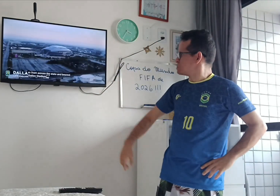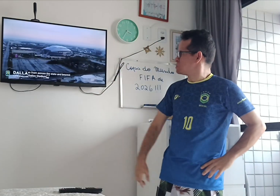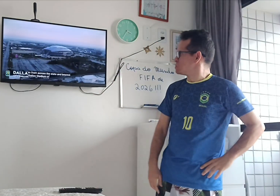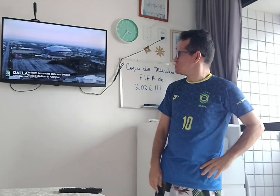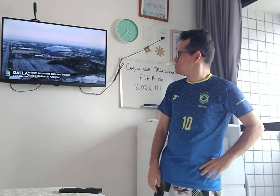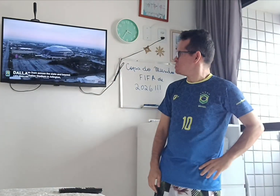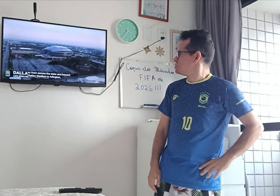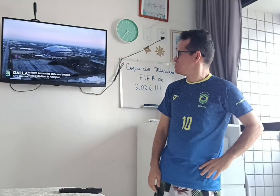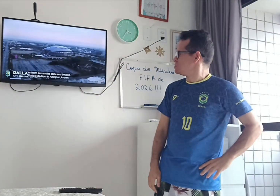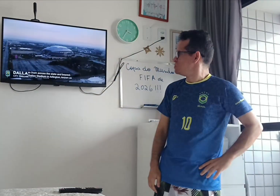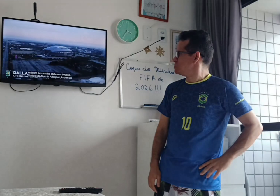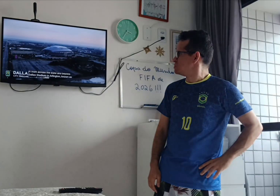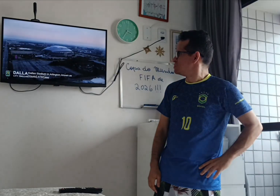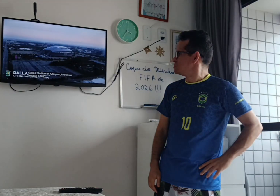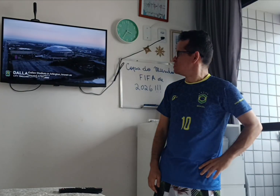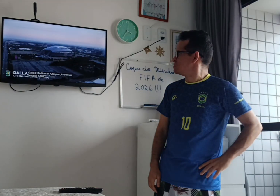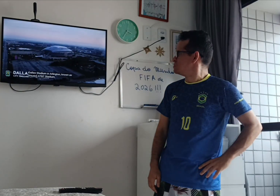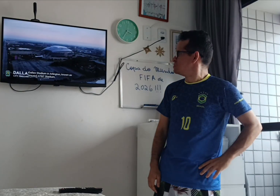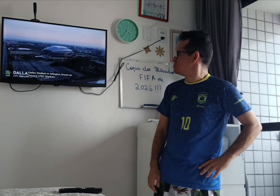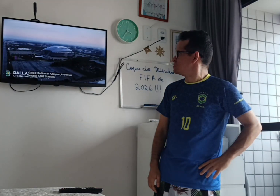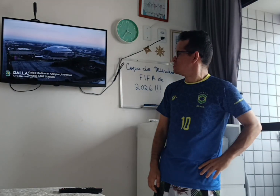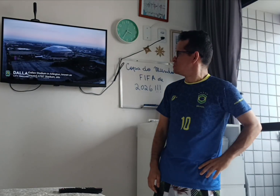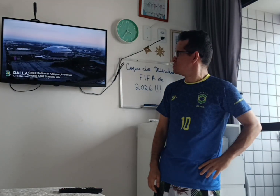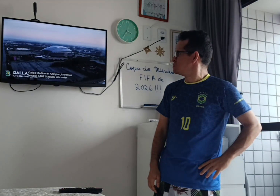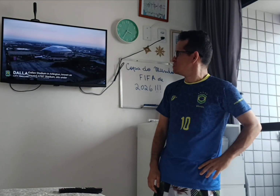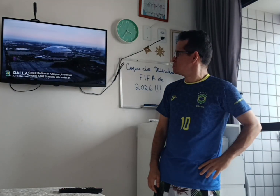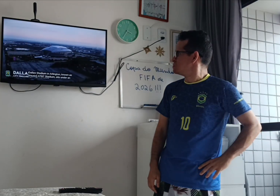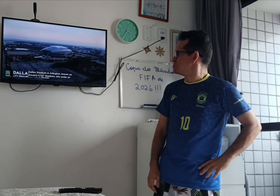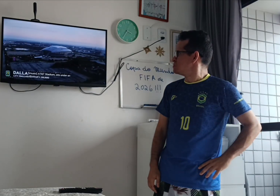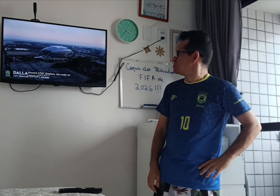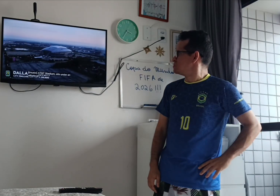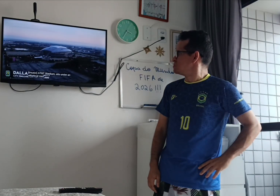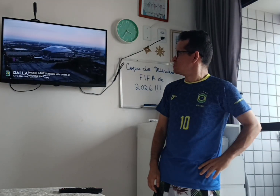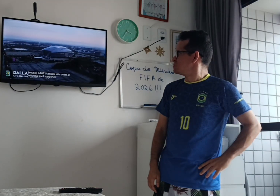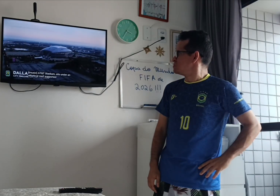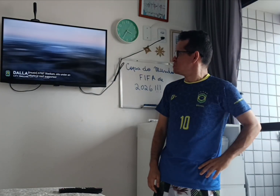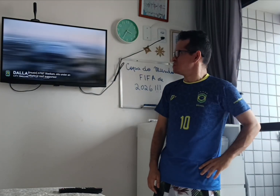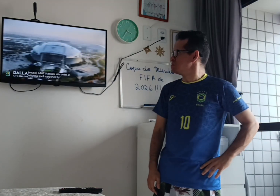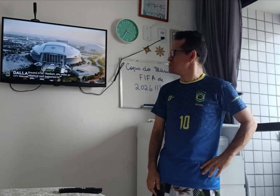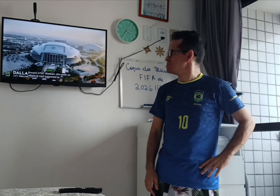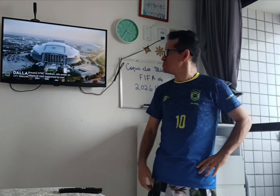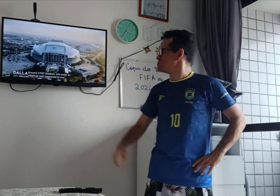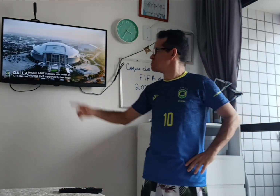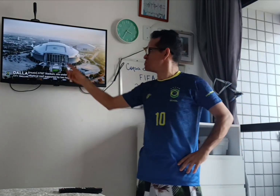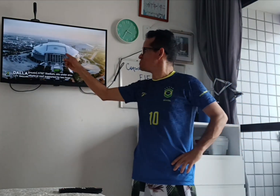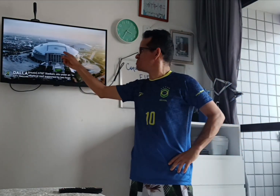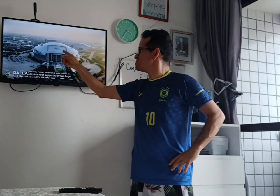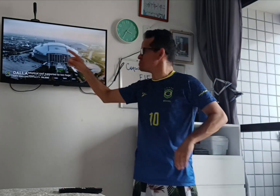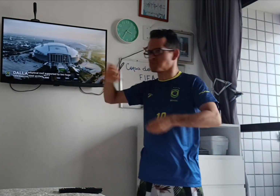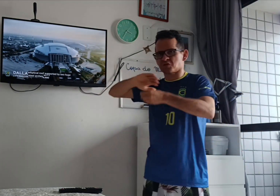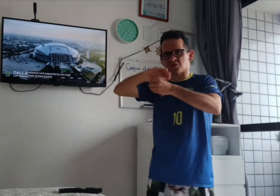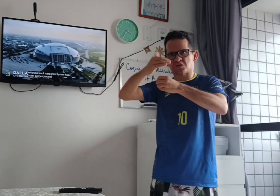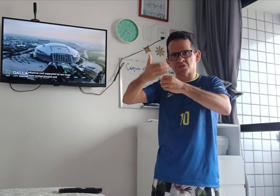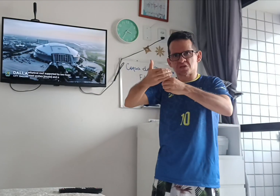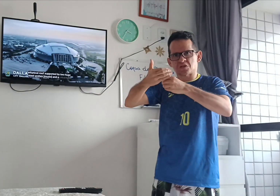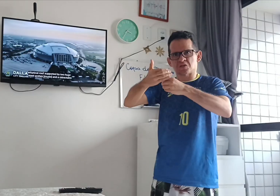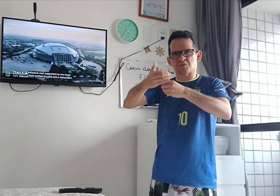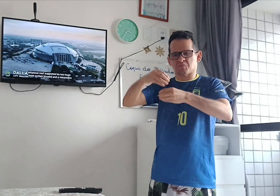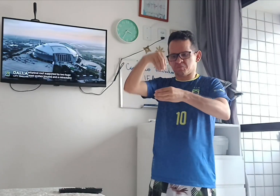Stadium in Arlington, known as AT&T Stadium, sits under an elliptical roof supported by 2 huge steel arches and a retractable